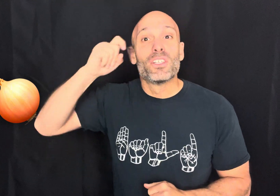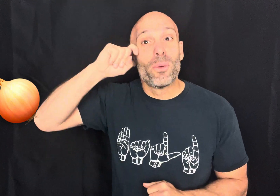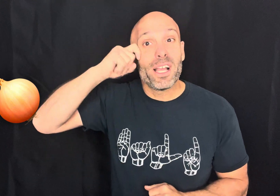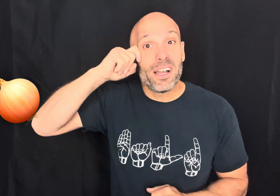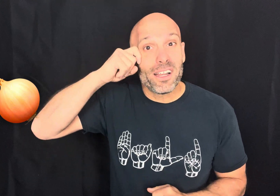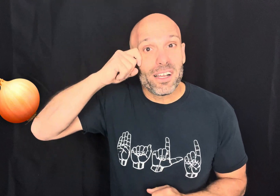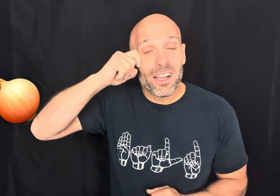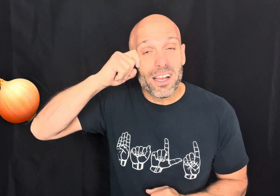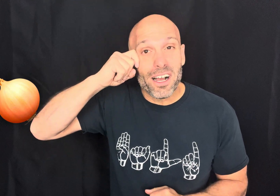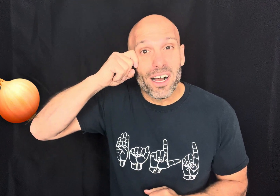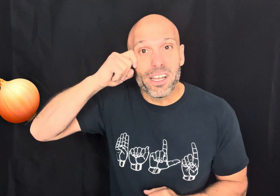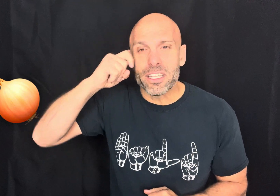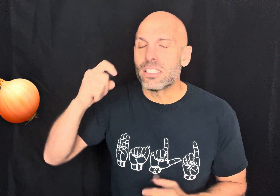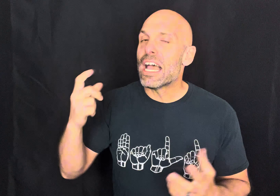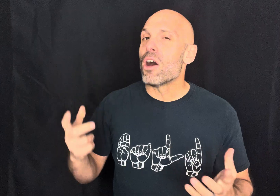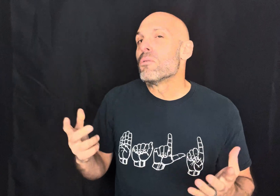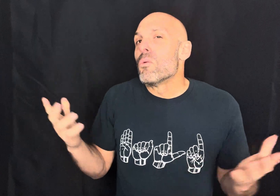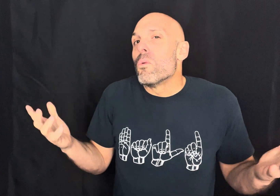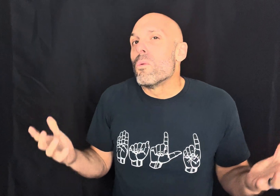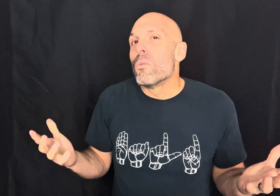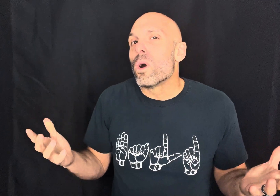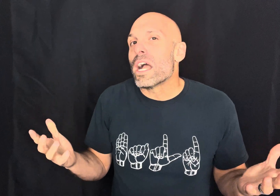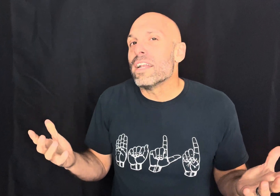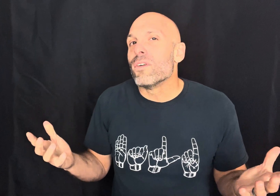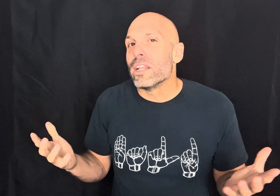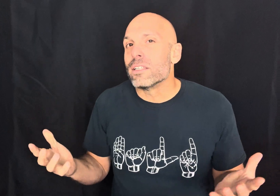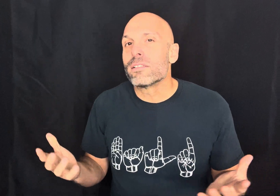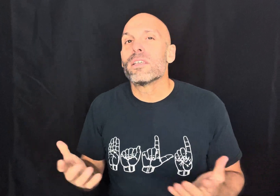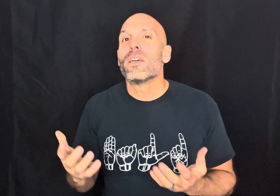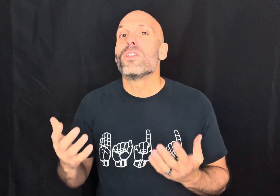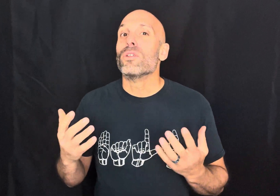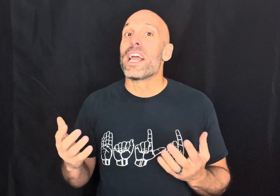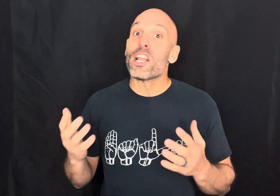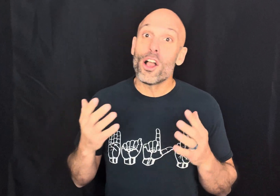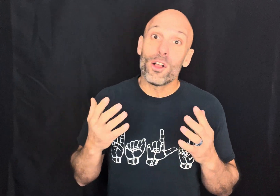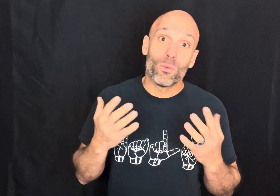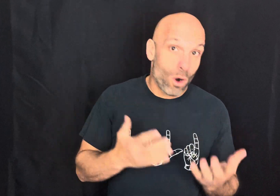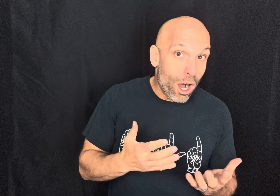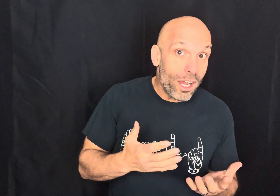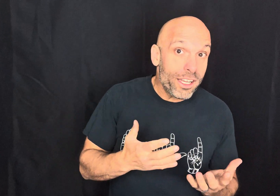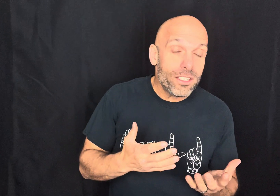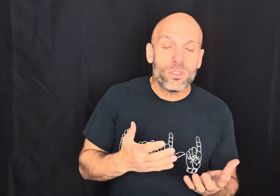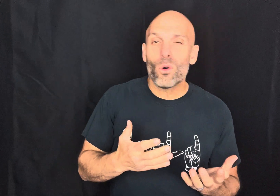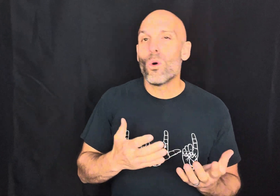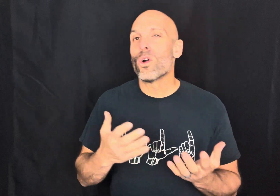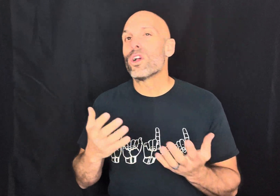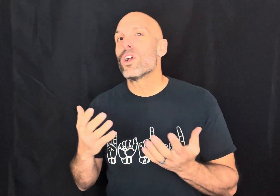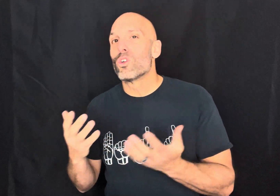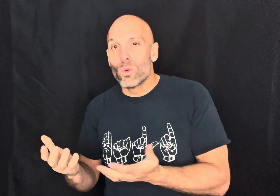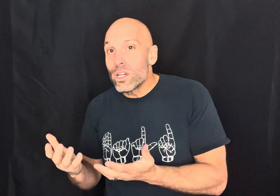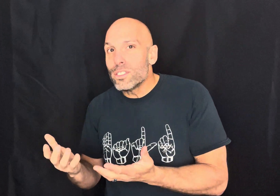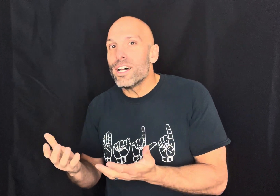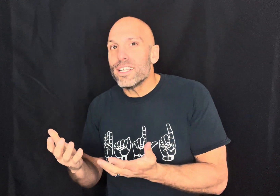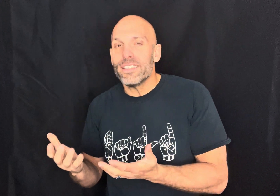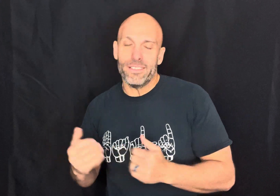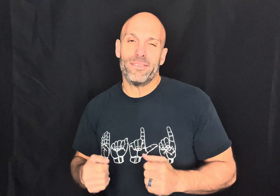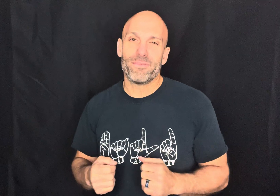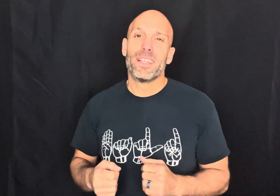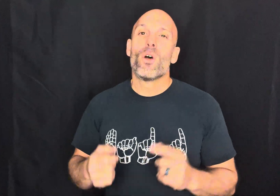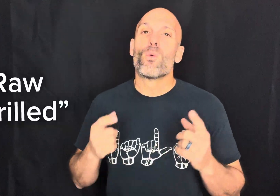we got onions. Now, what kind of onions? You like raw onions or grilled onions?